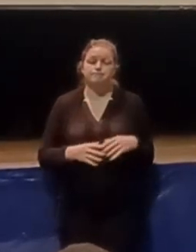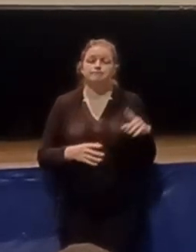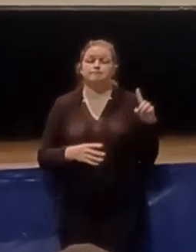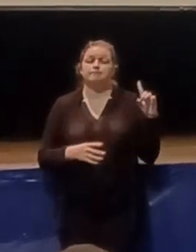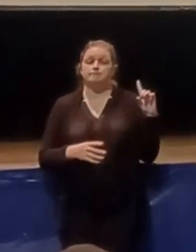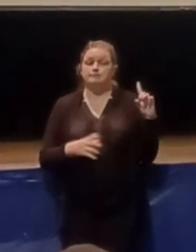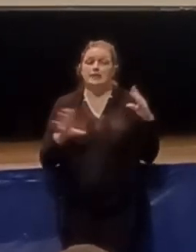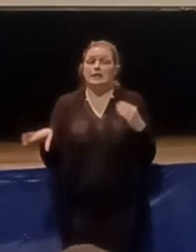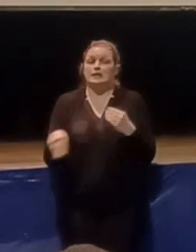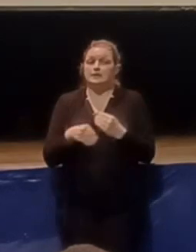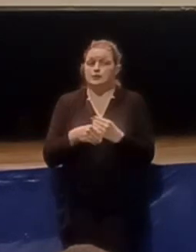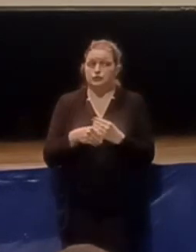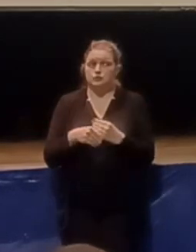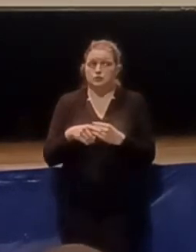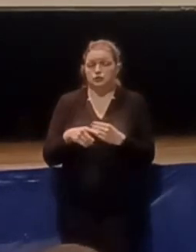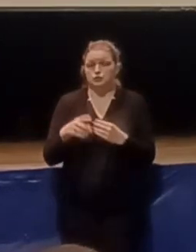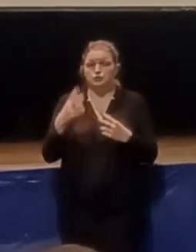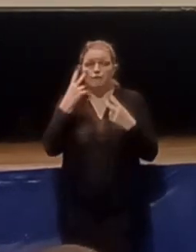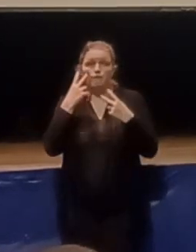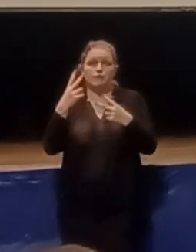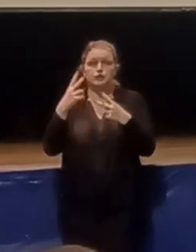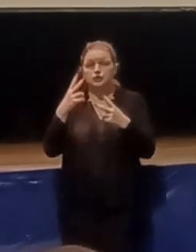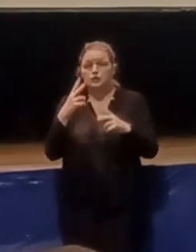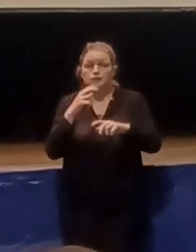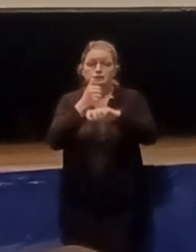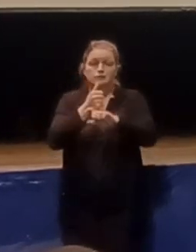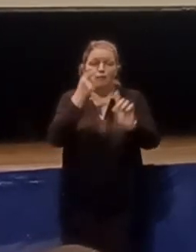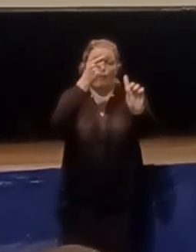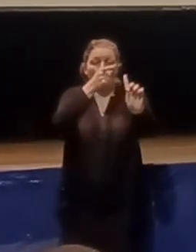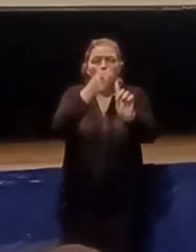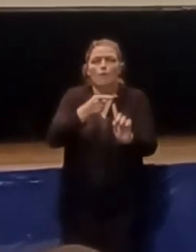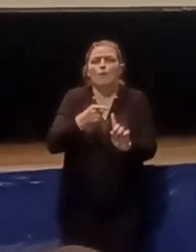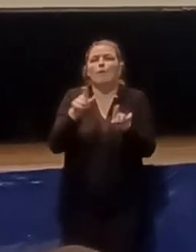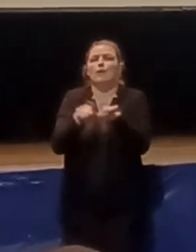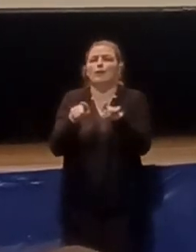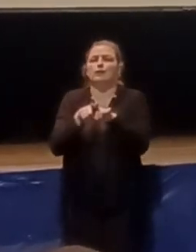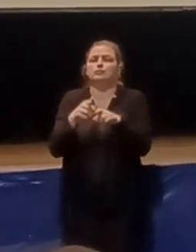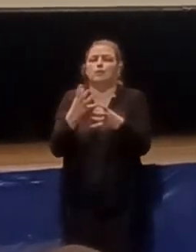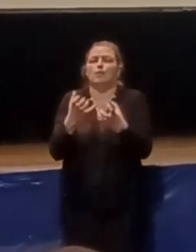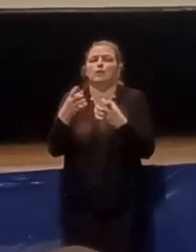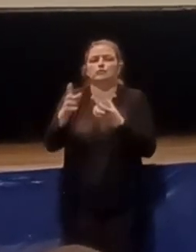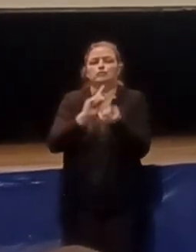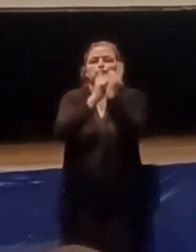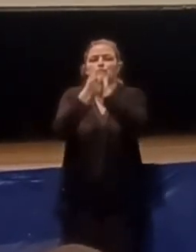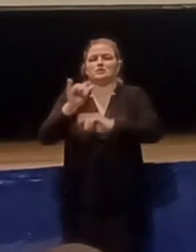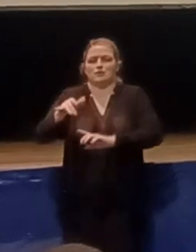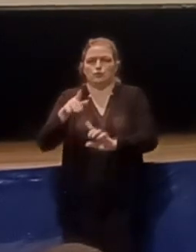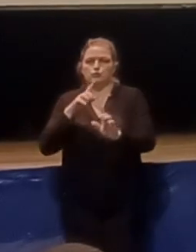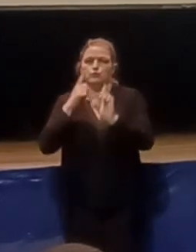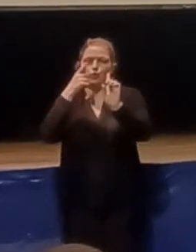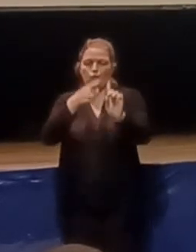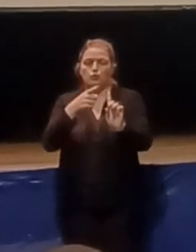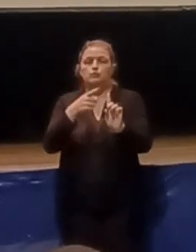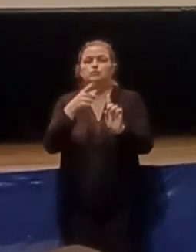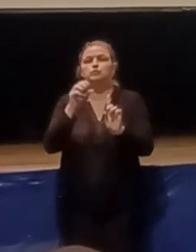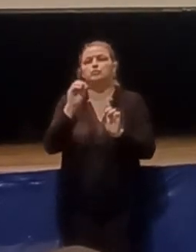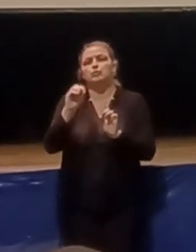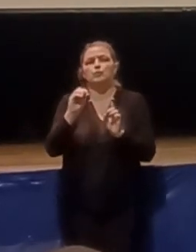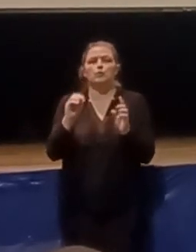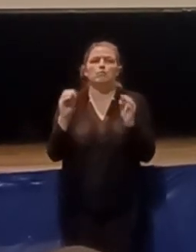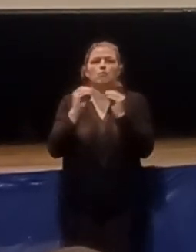addition to that sort of visioning and goal setting exercise, we then translate those goals into sort